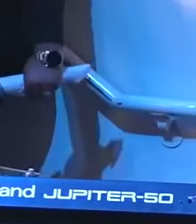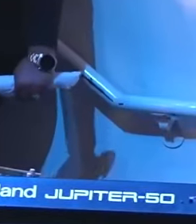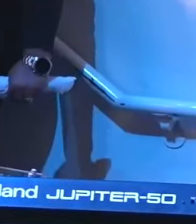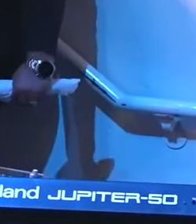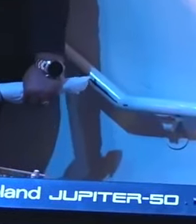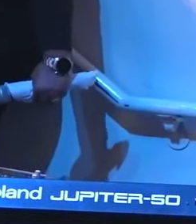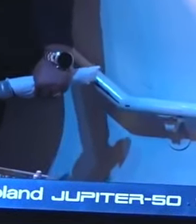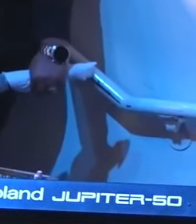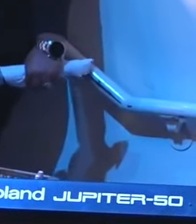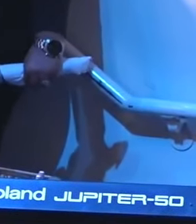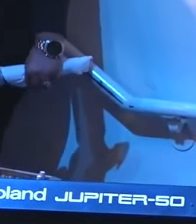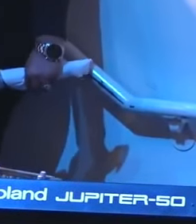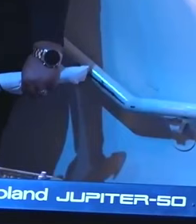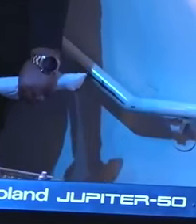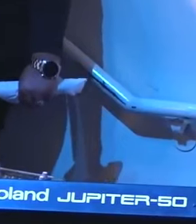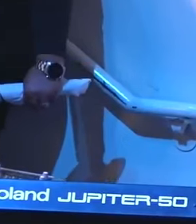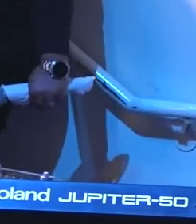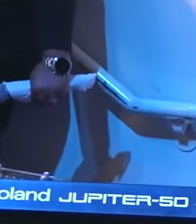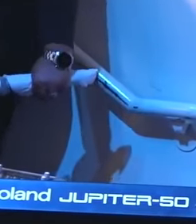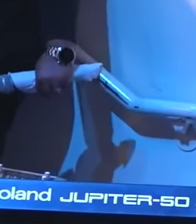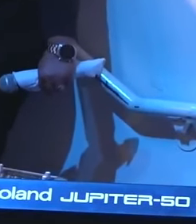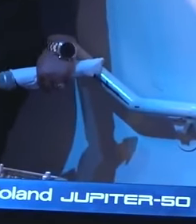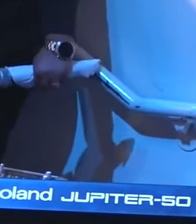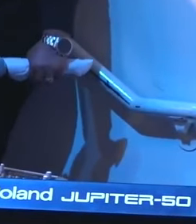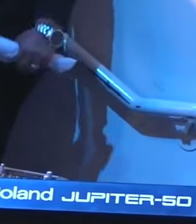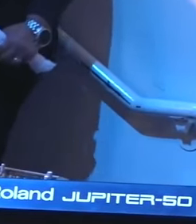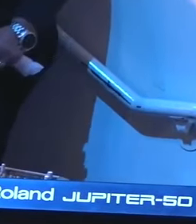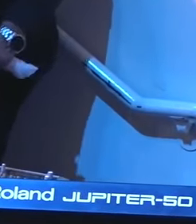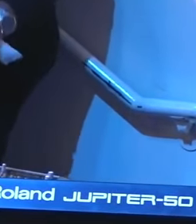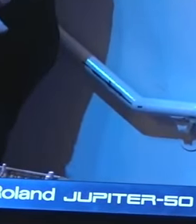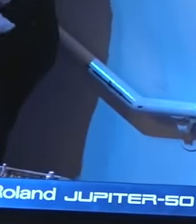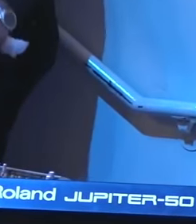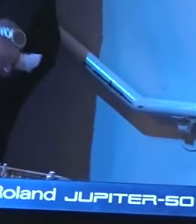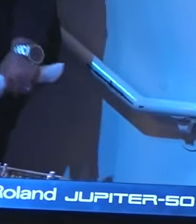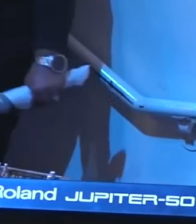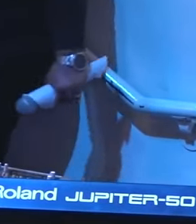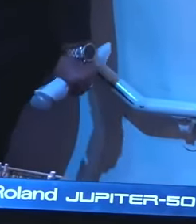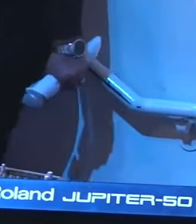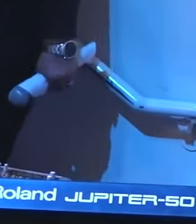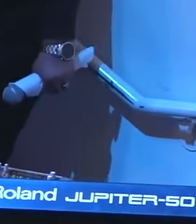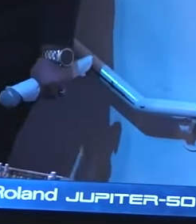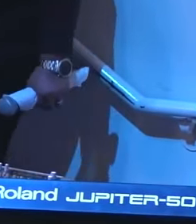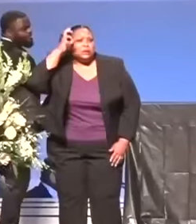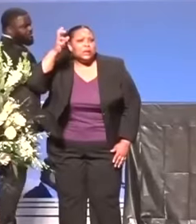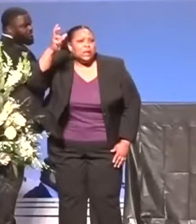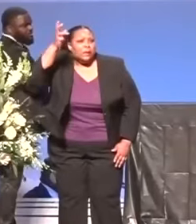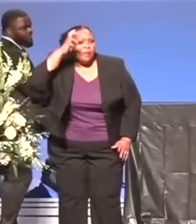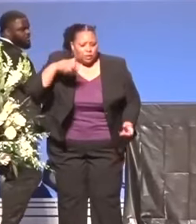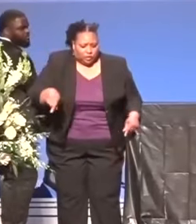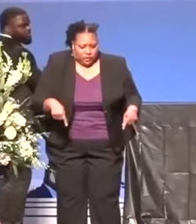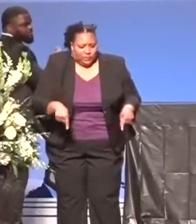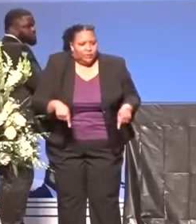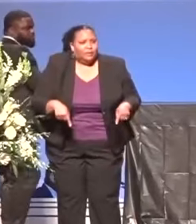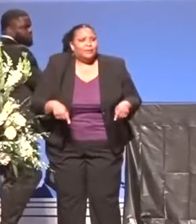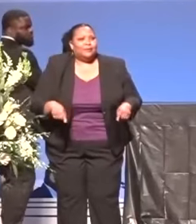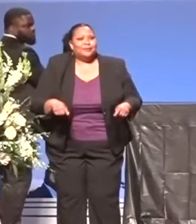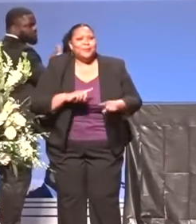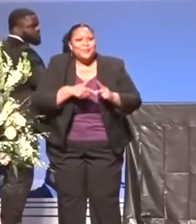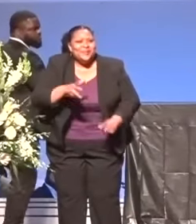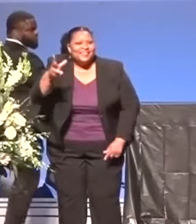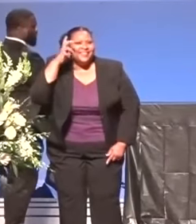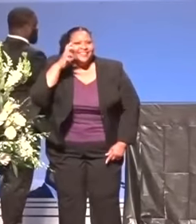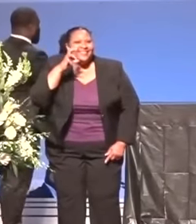Jesus, Jesus, Jesus, demons tremble.